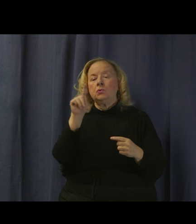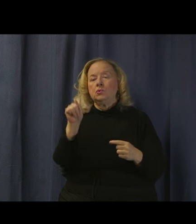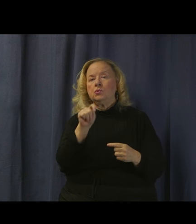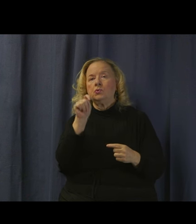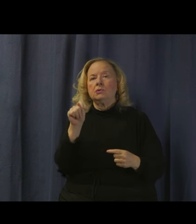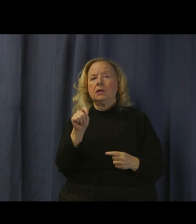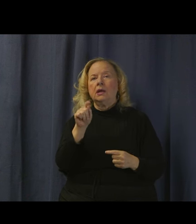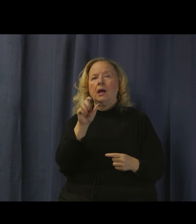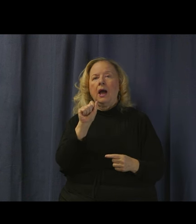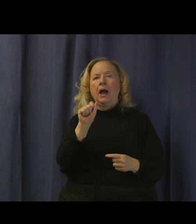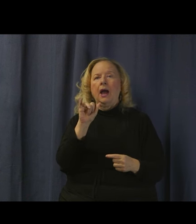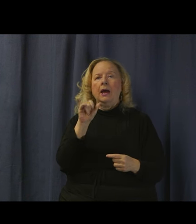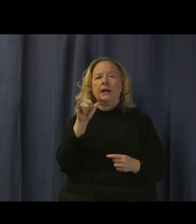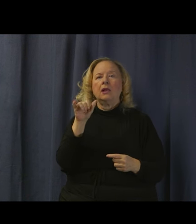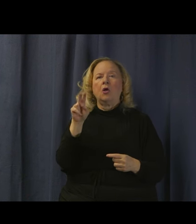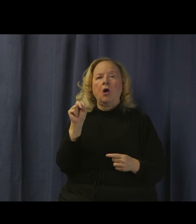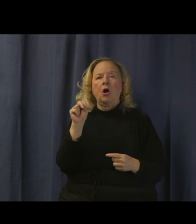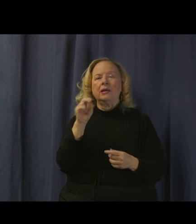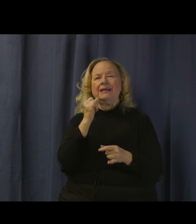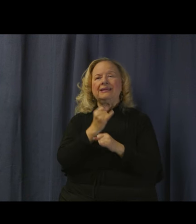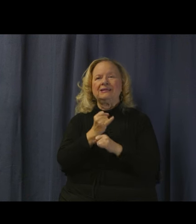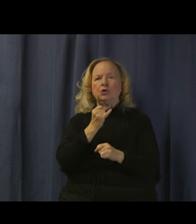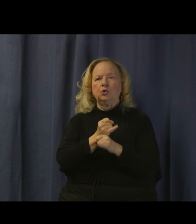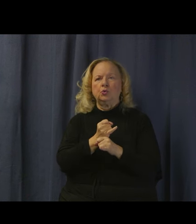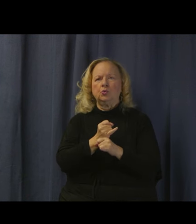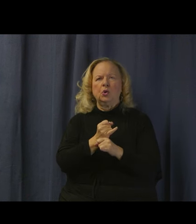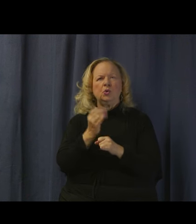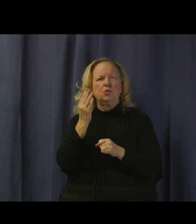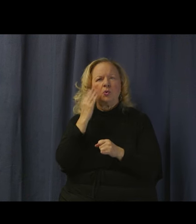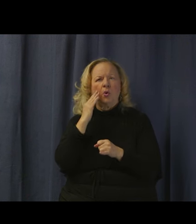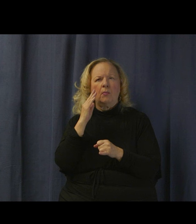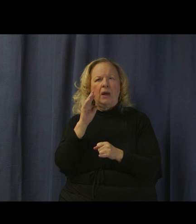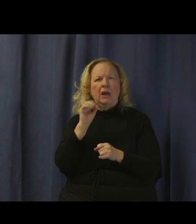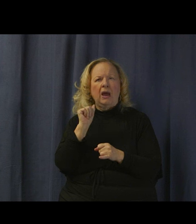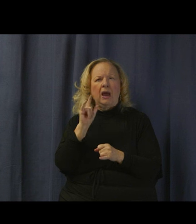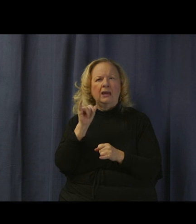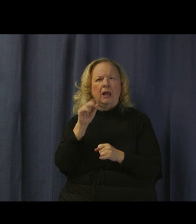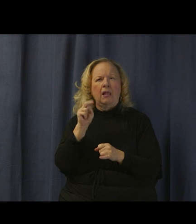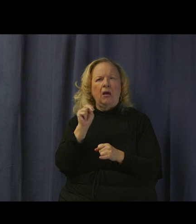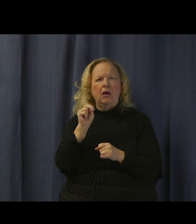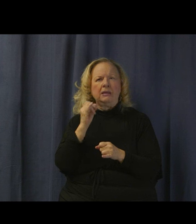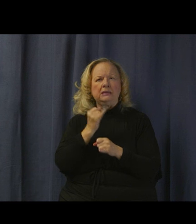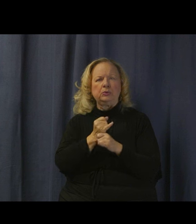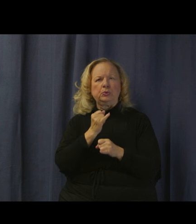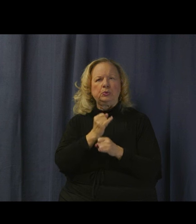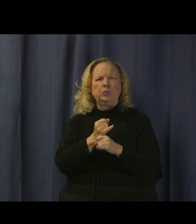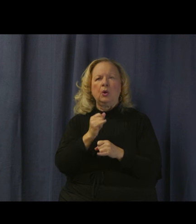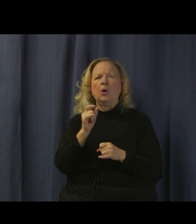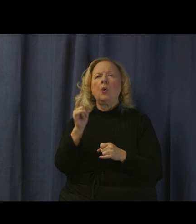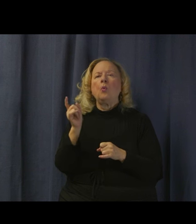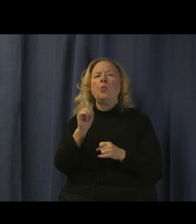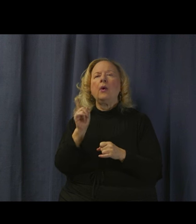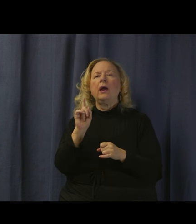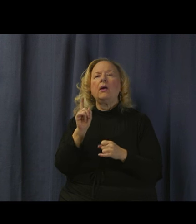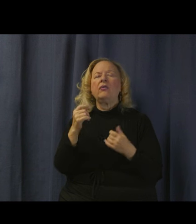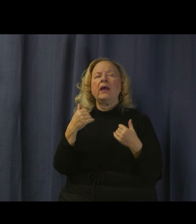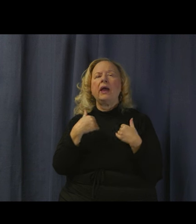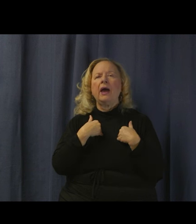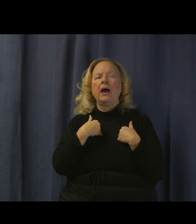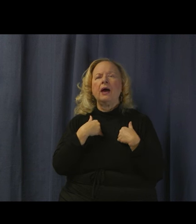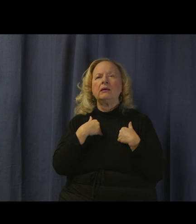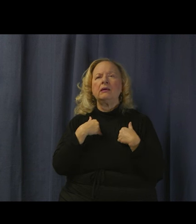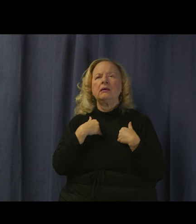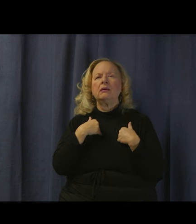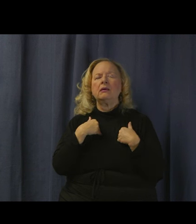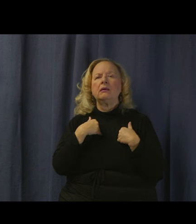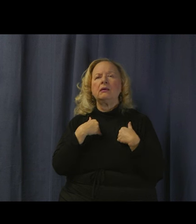what's amazing about that? Does anyone know about the Ayalon Institute? This is where there was a British prison